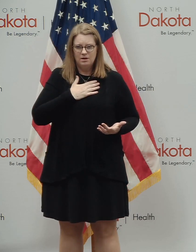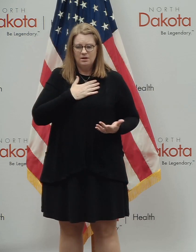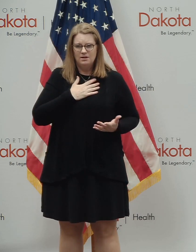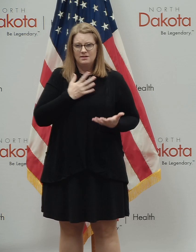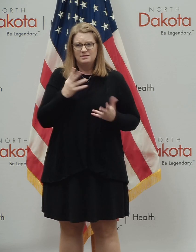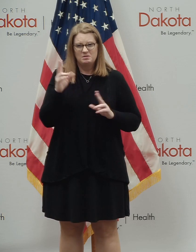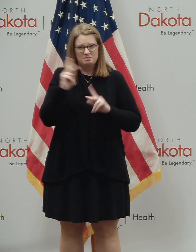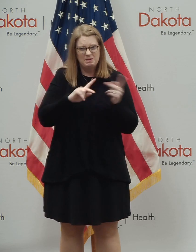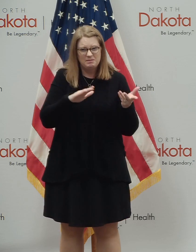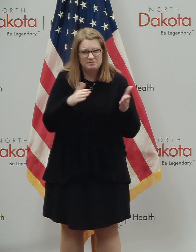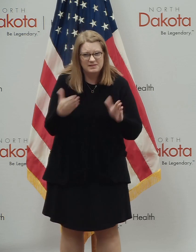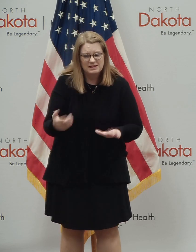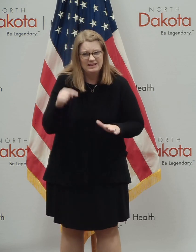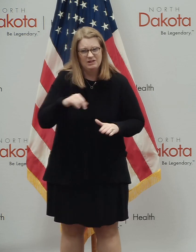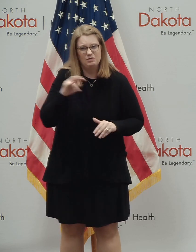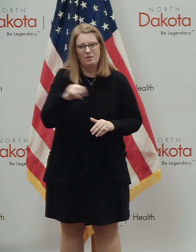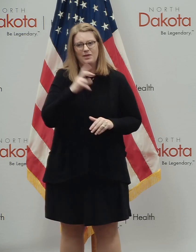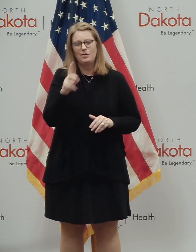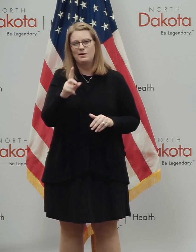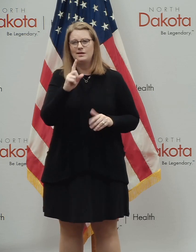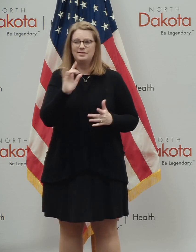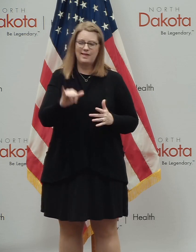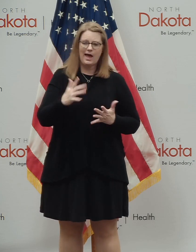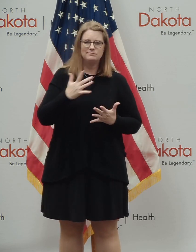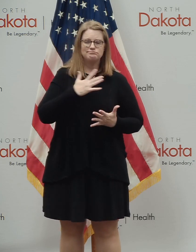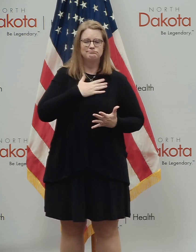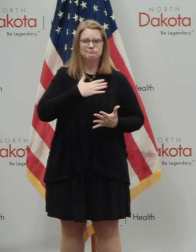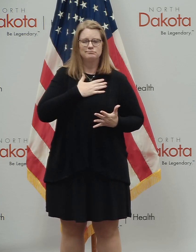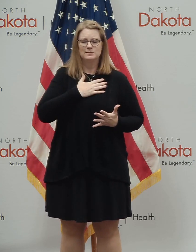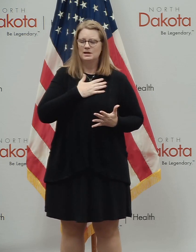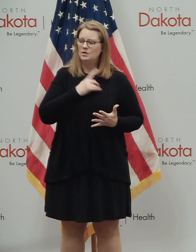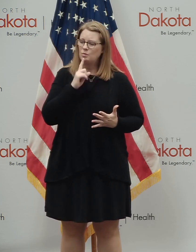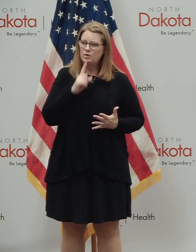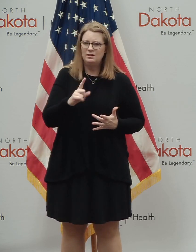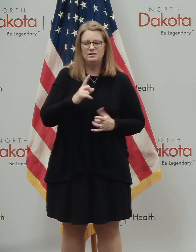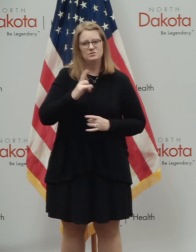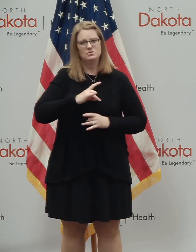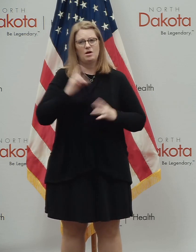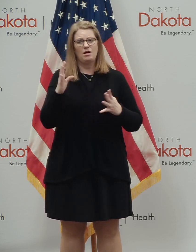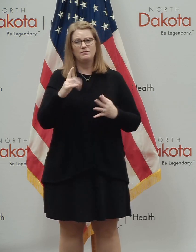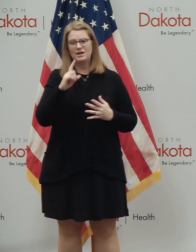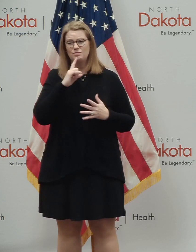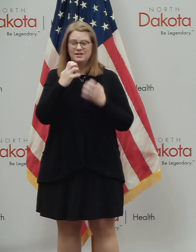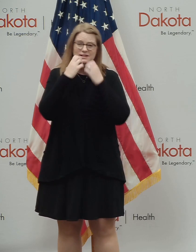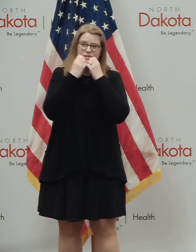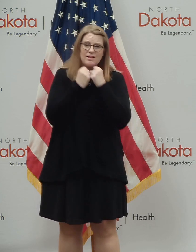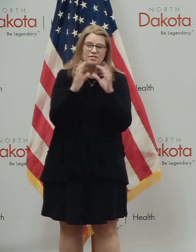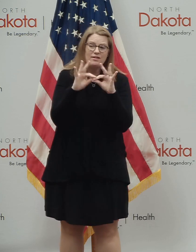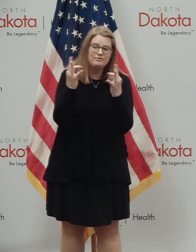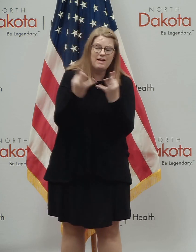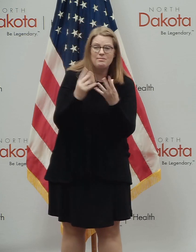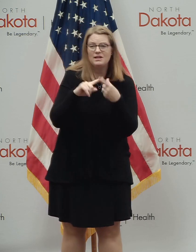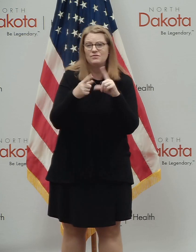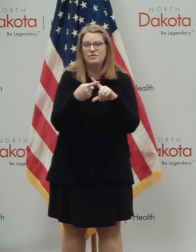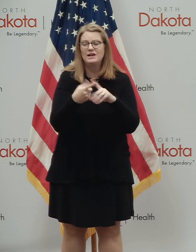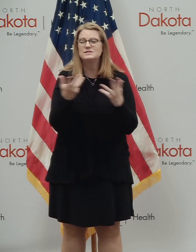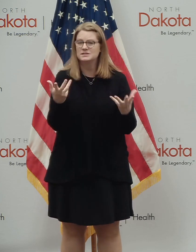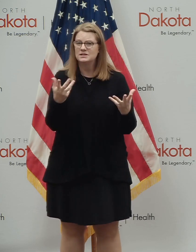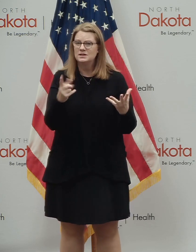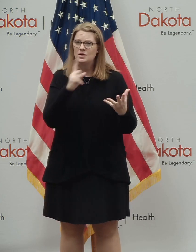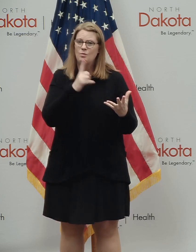reverberates through the communities and the families in our states. And our hearts go out to all of these loved ones, and we strengthen our resolve